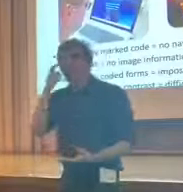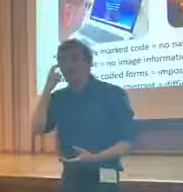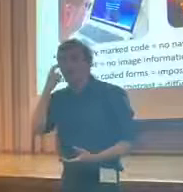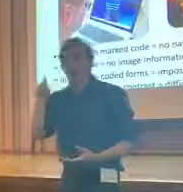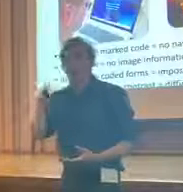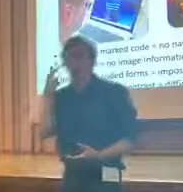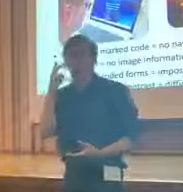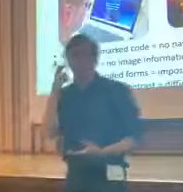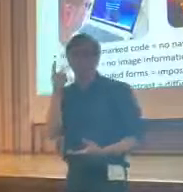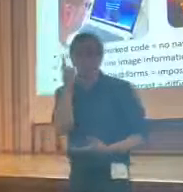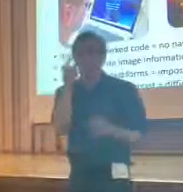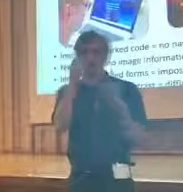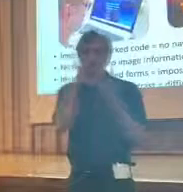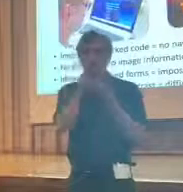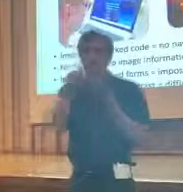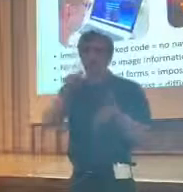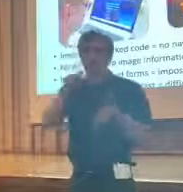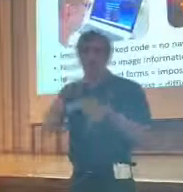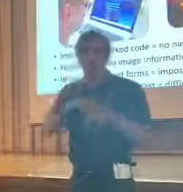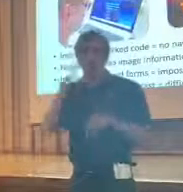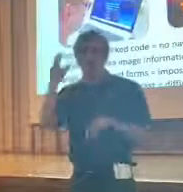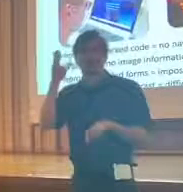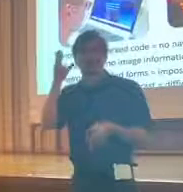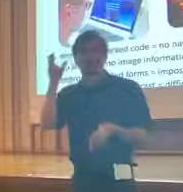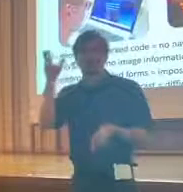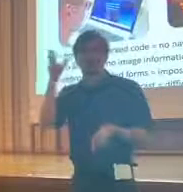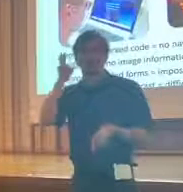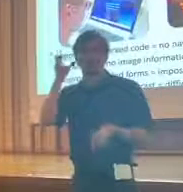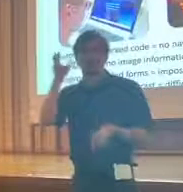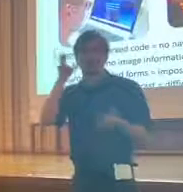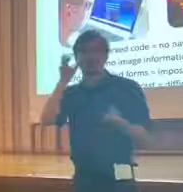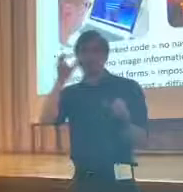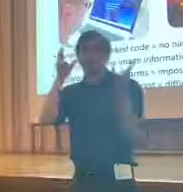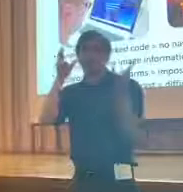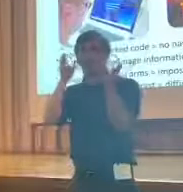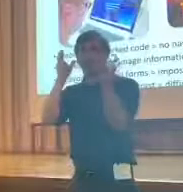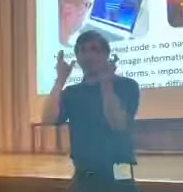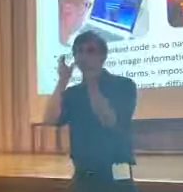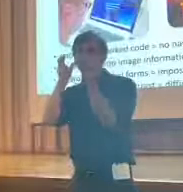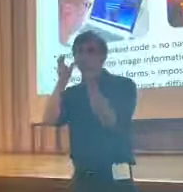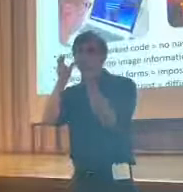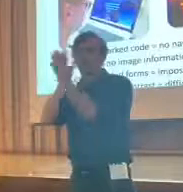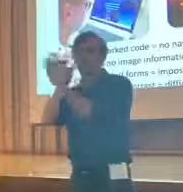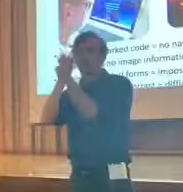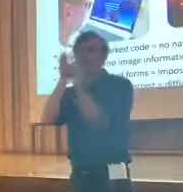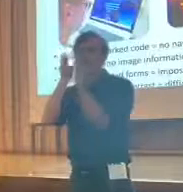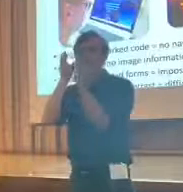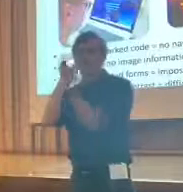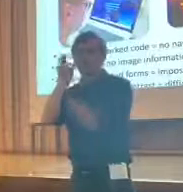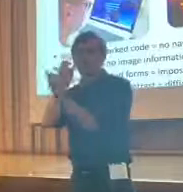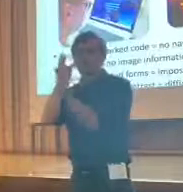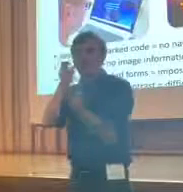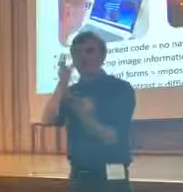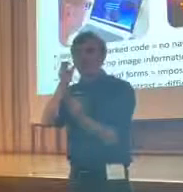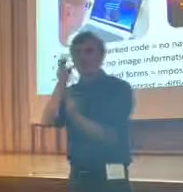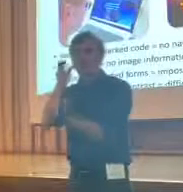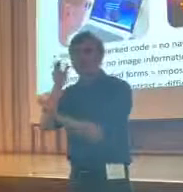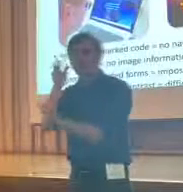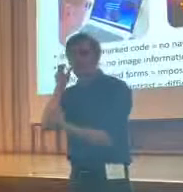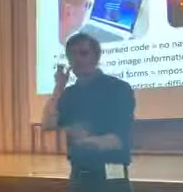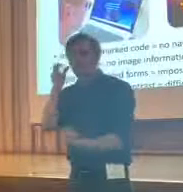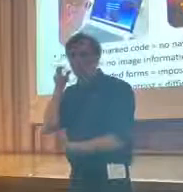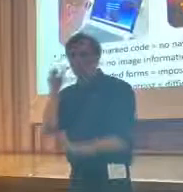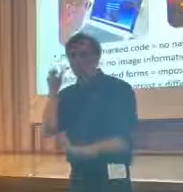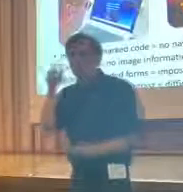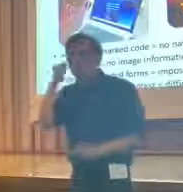so if a page has headings marked on it properly, a person with a screen reader